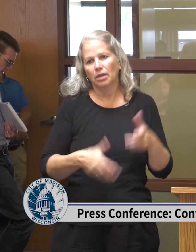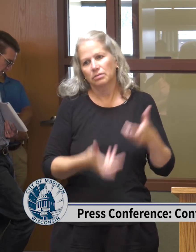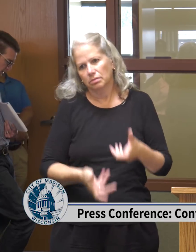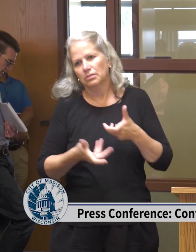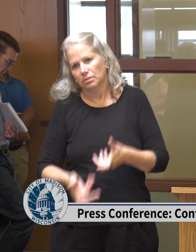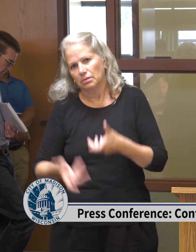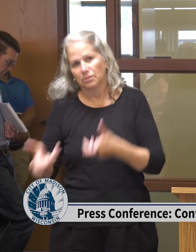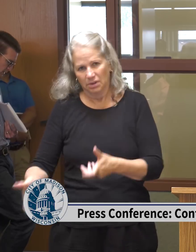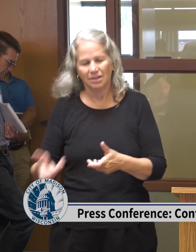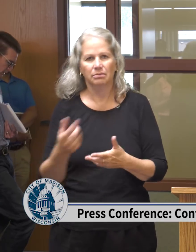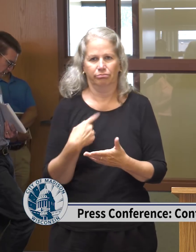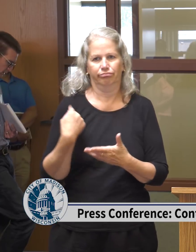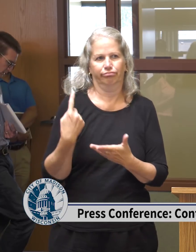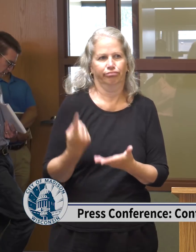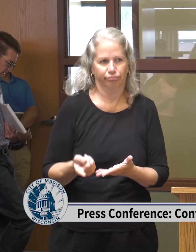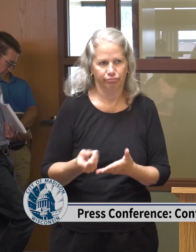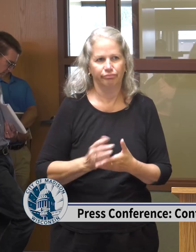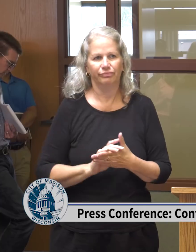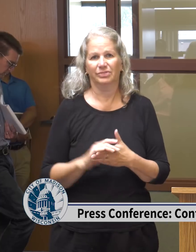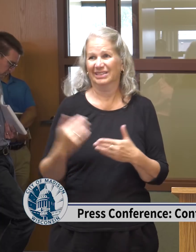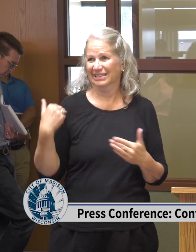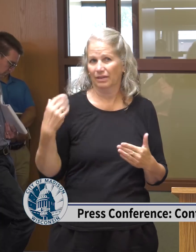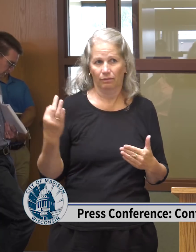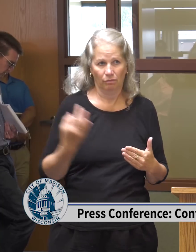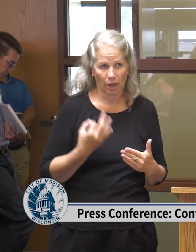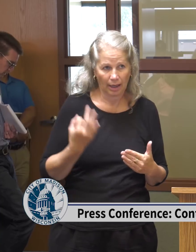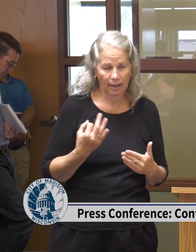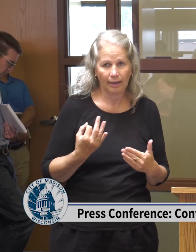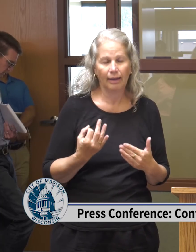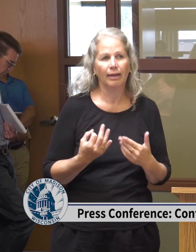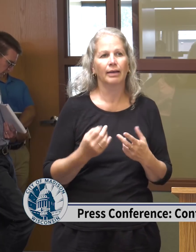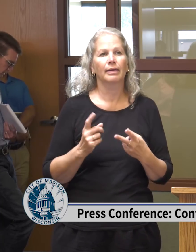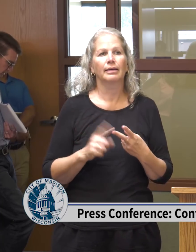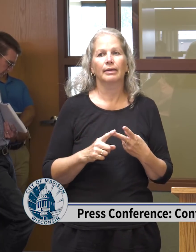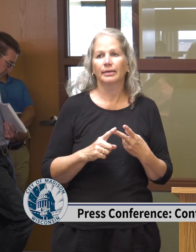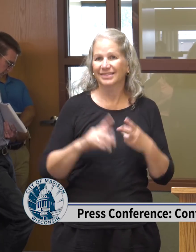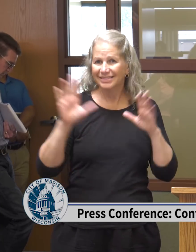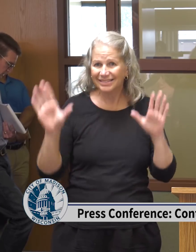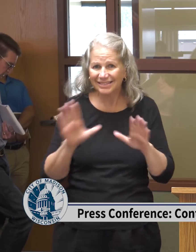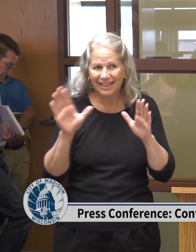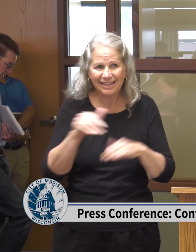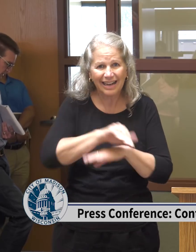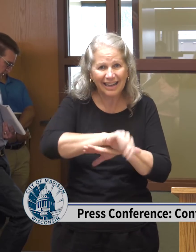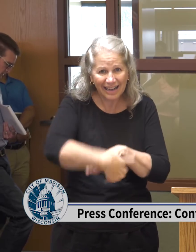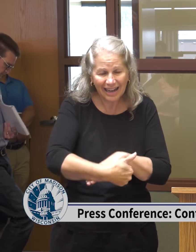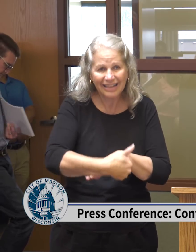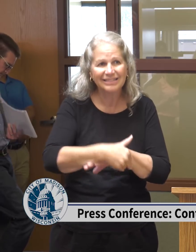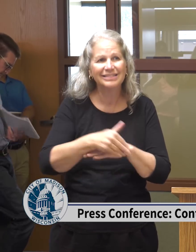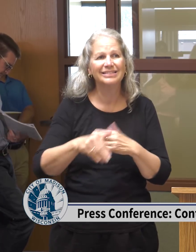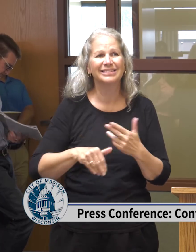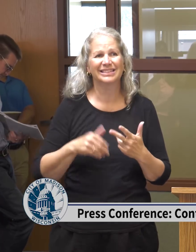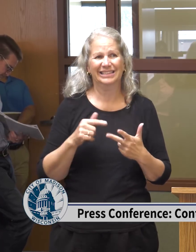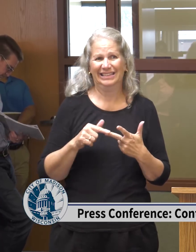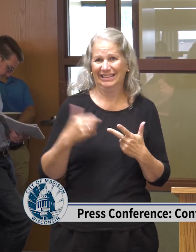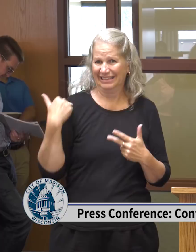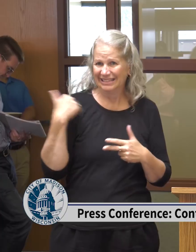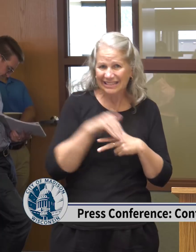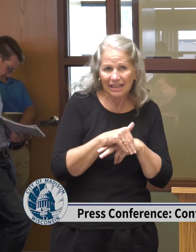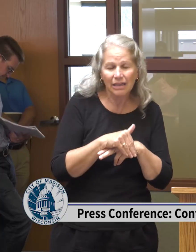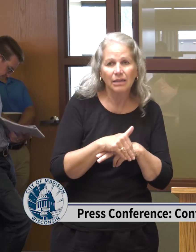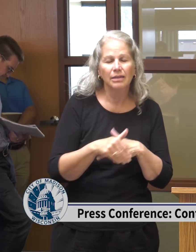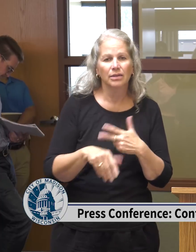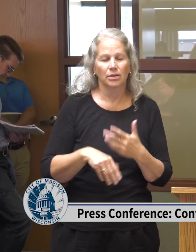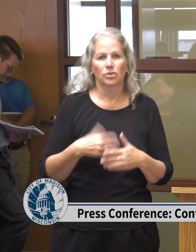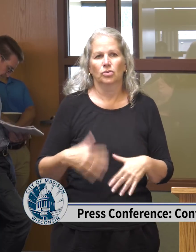and or very early this morning, which again was lower than we'd